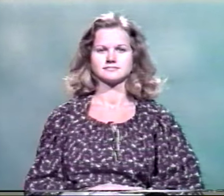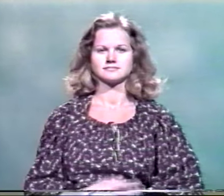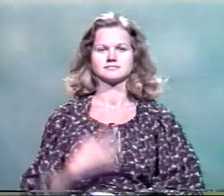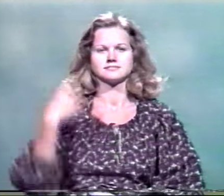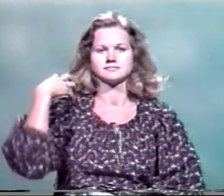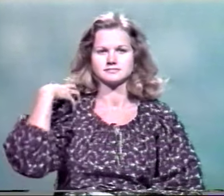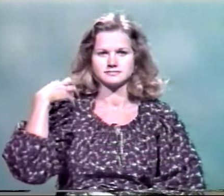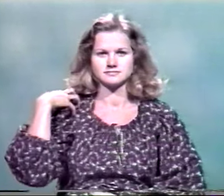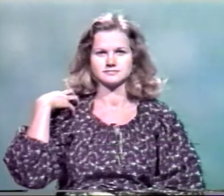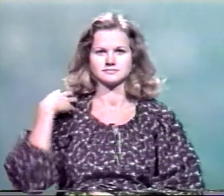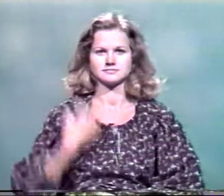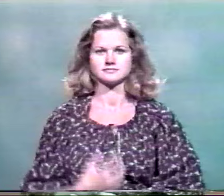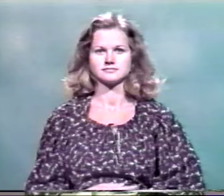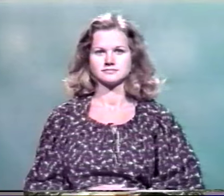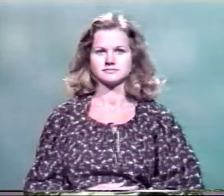Boss. Boss.